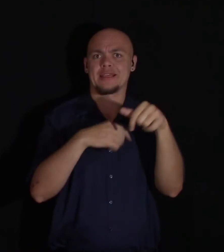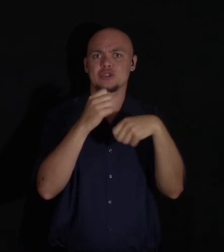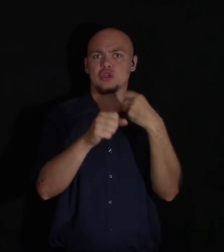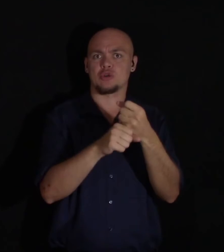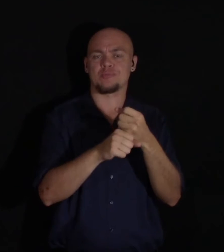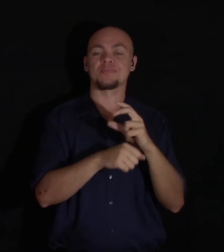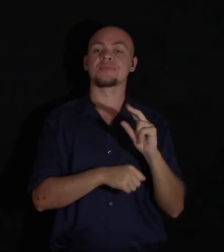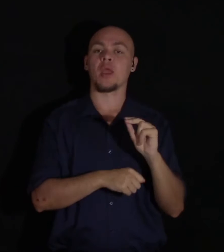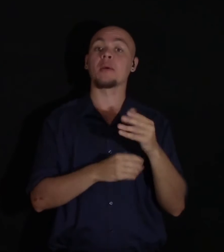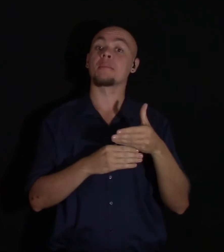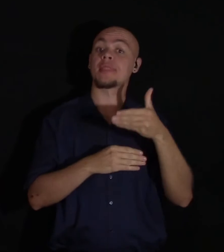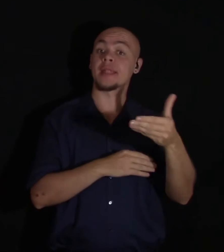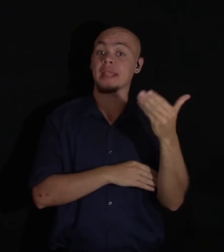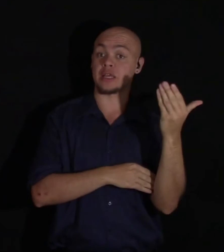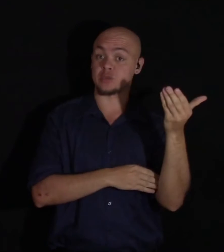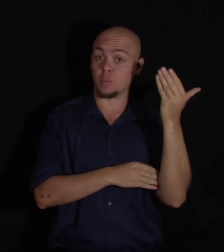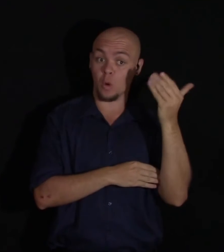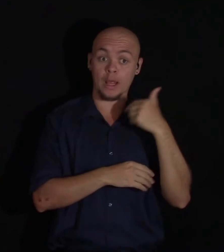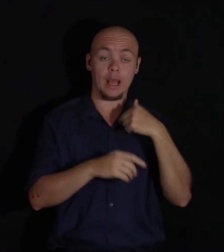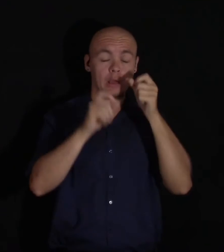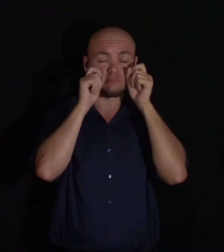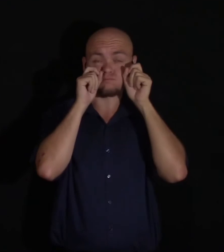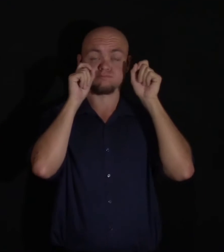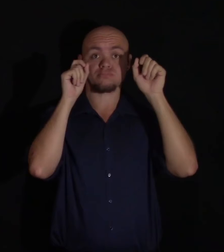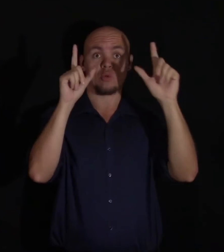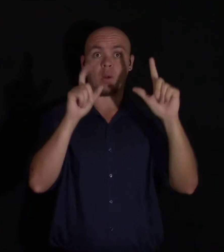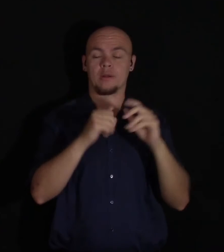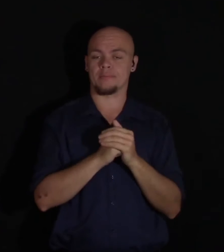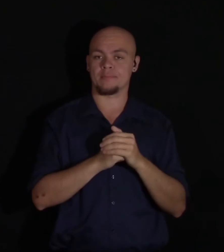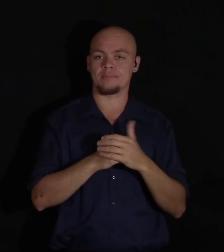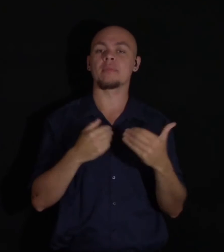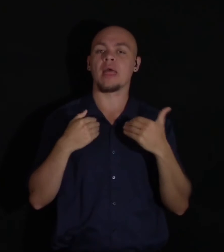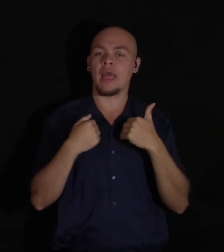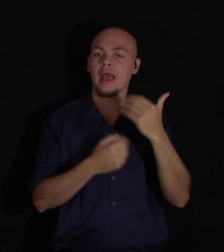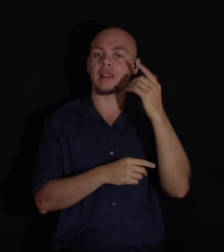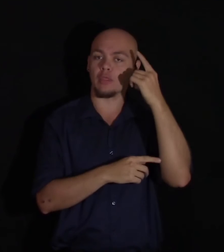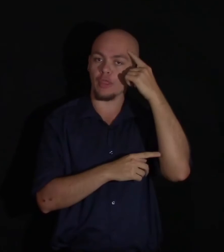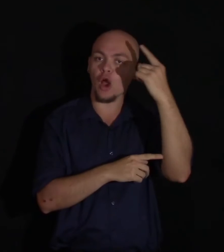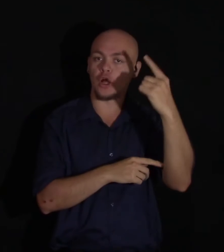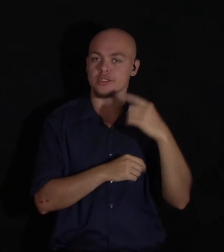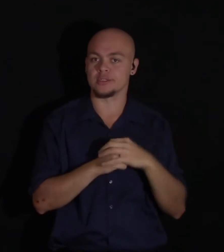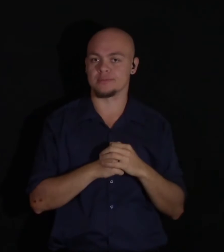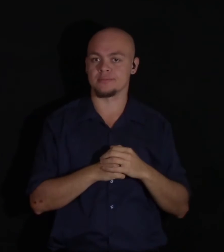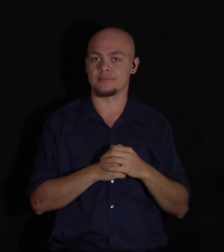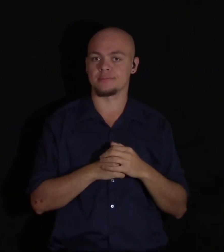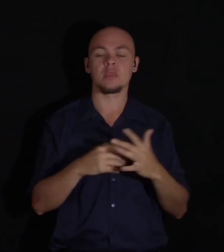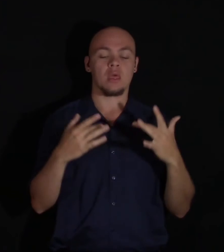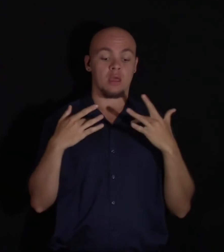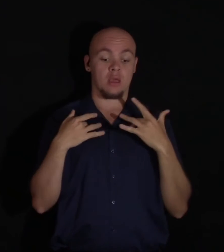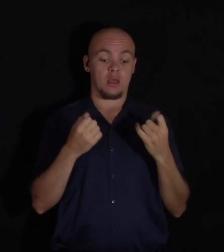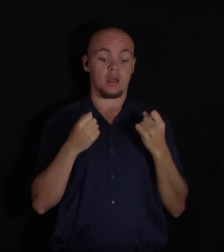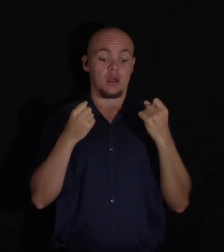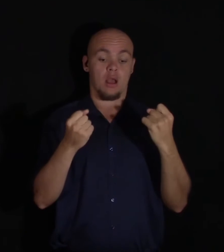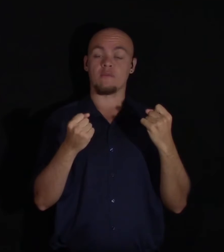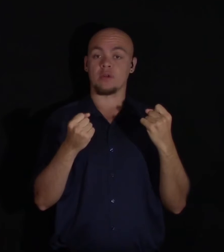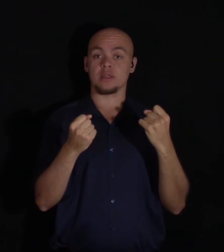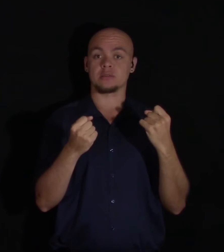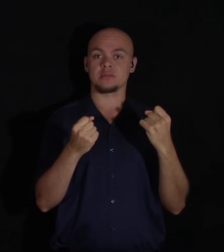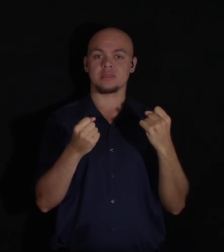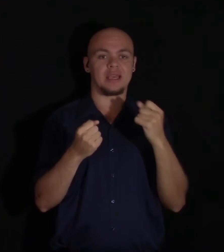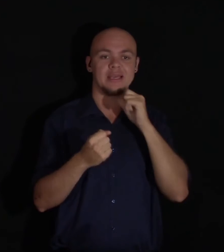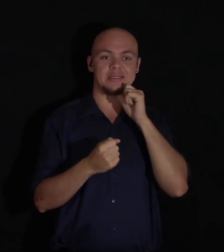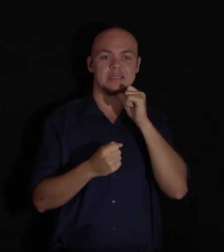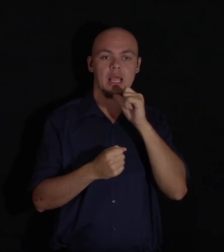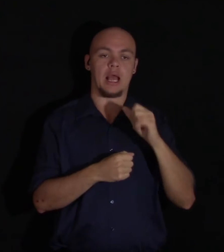But when I got up the next morning, I had a thought. Confidence is not an innate quality.